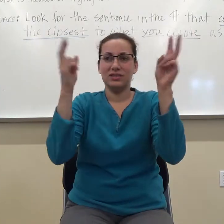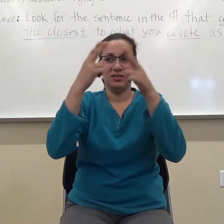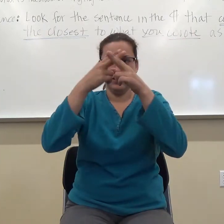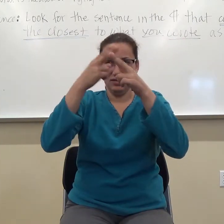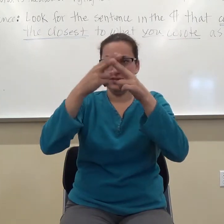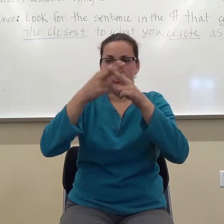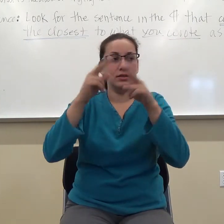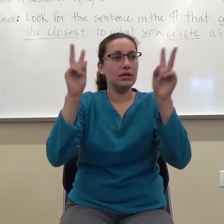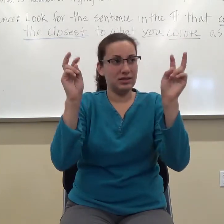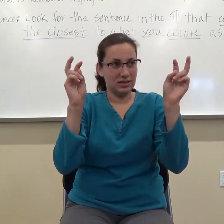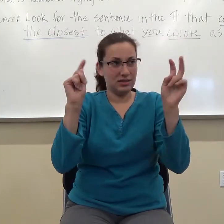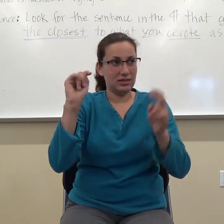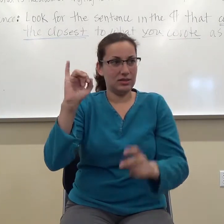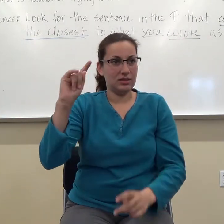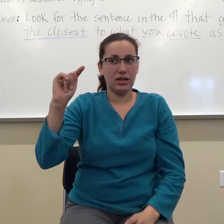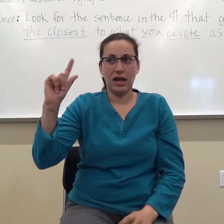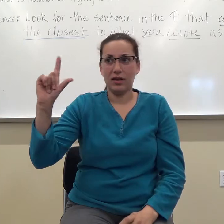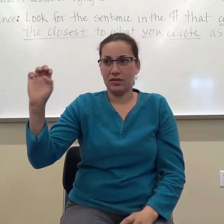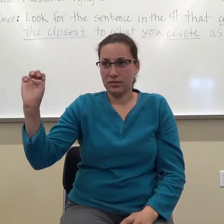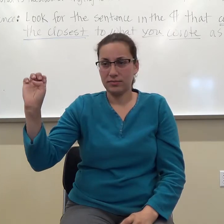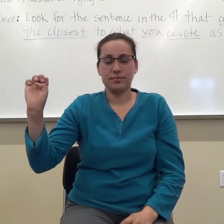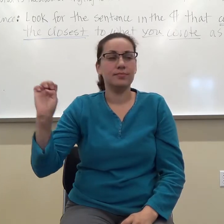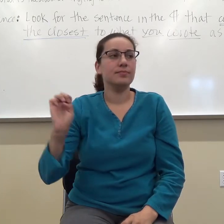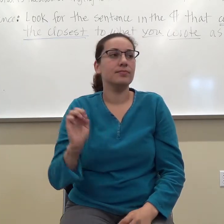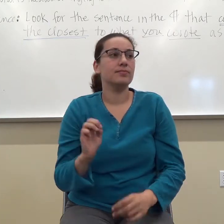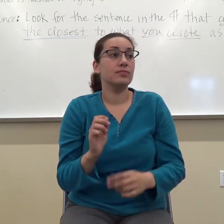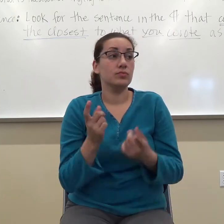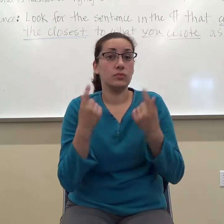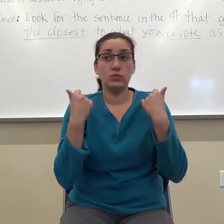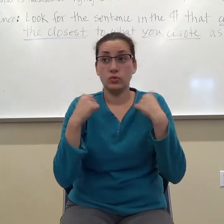doing. What you're really trying to do here is figure out